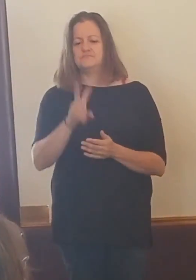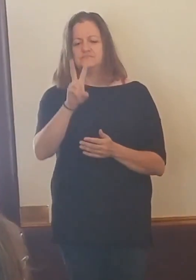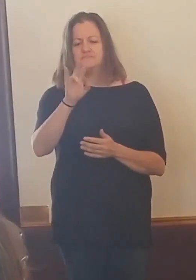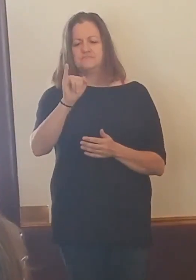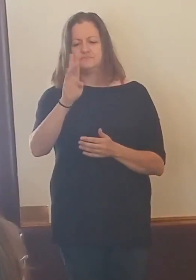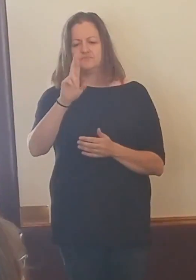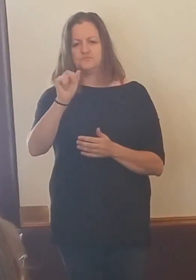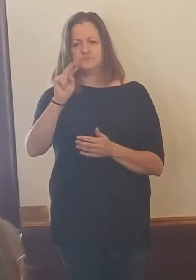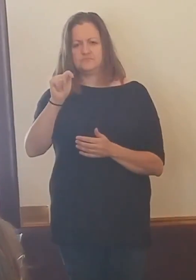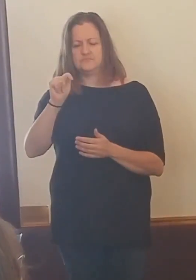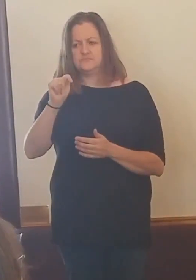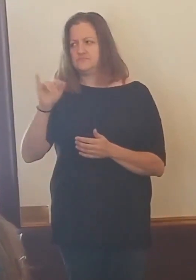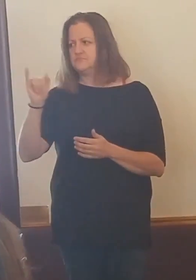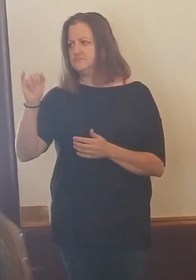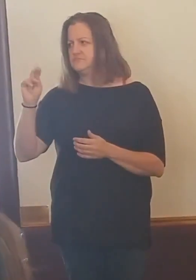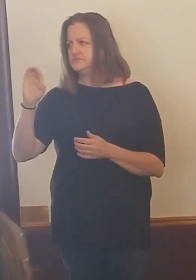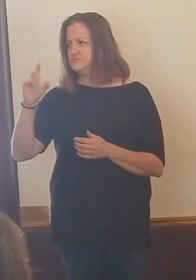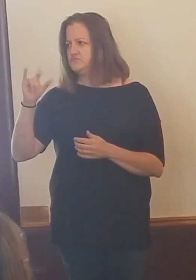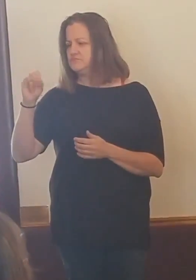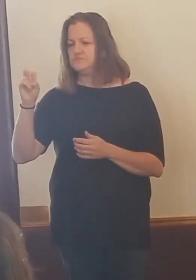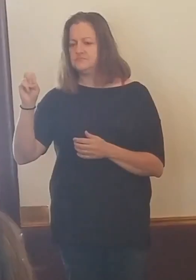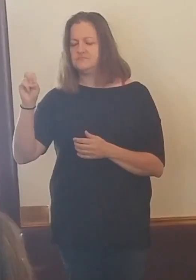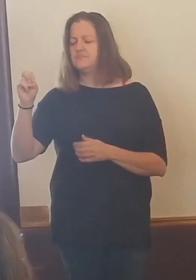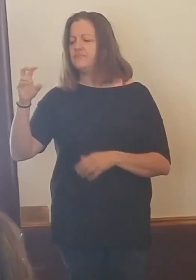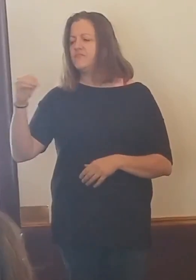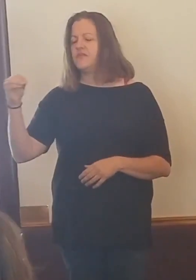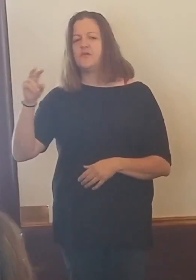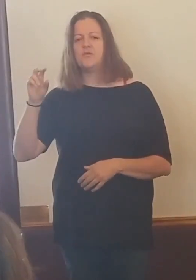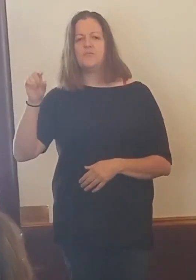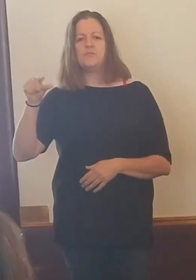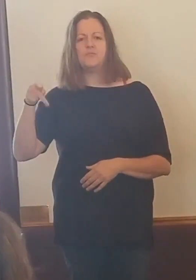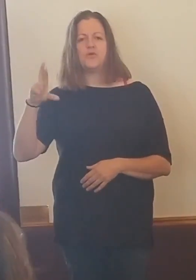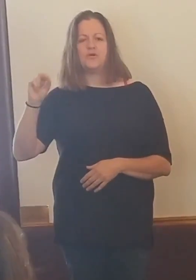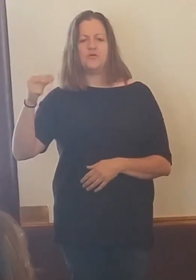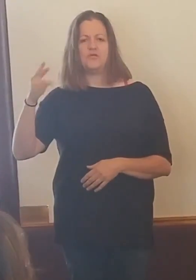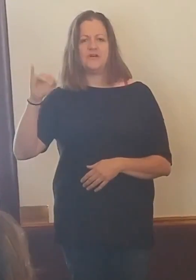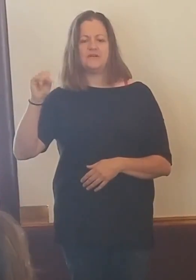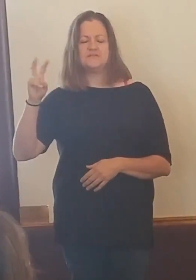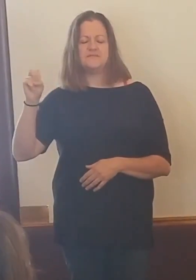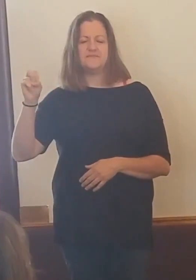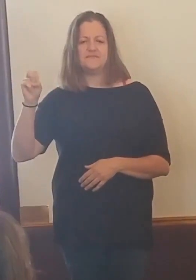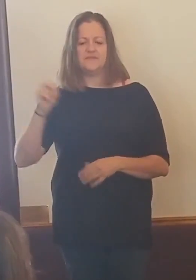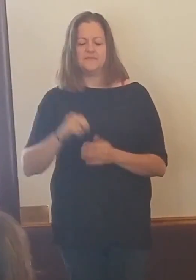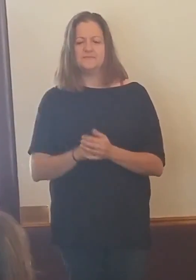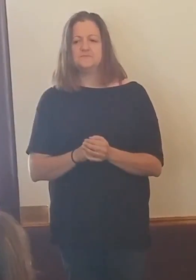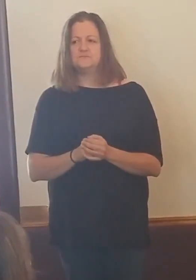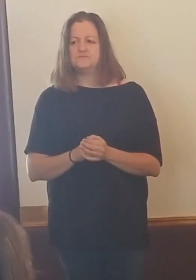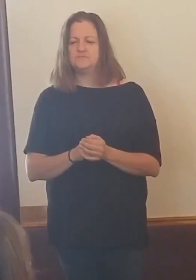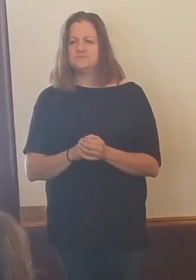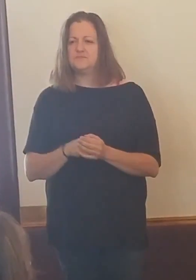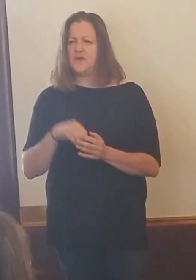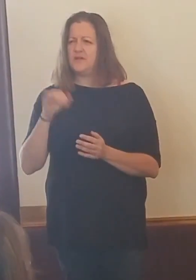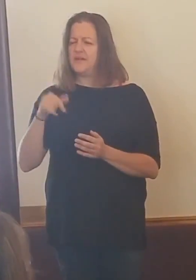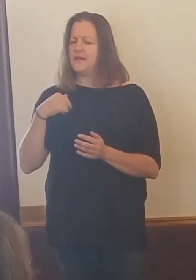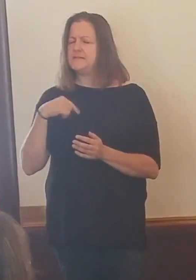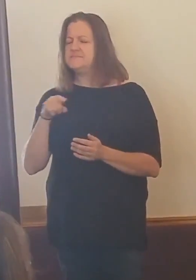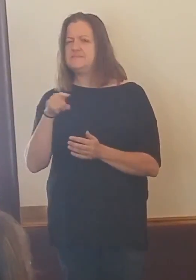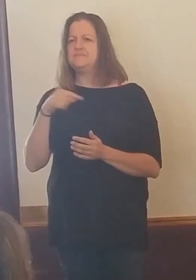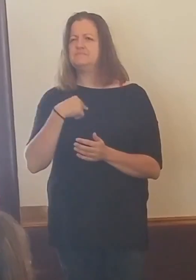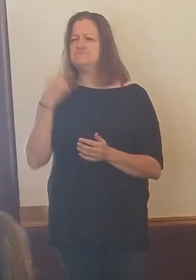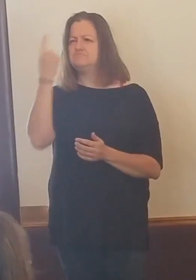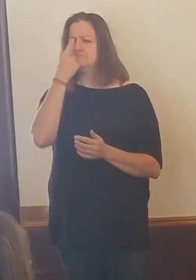Vibrant, Inclusive, Progressive. And that series took us on a journey, first teaching us how to